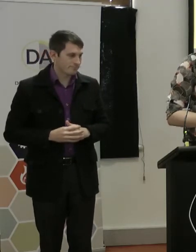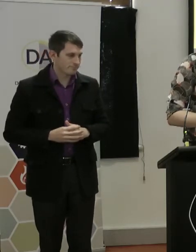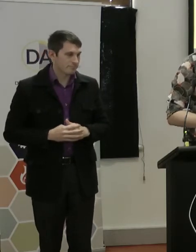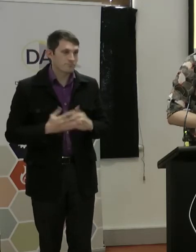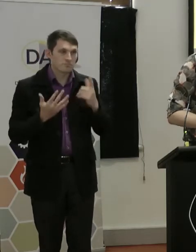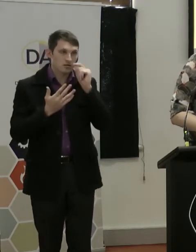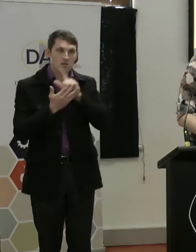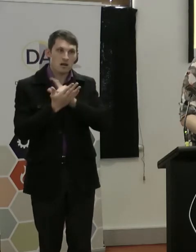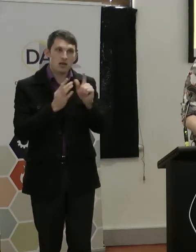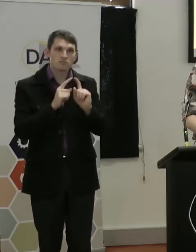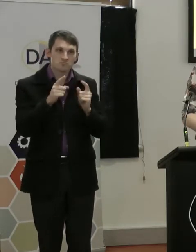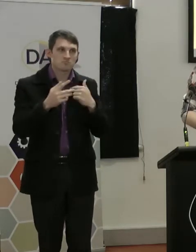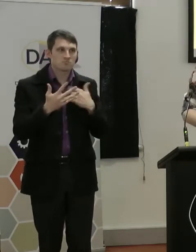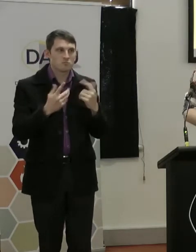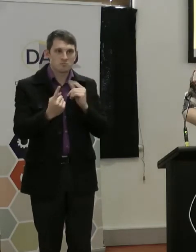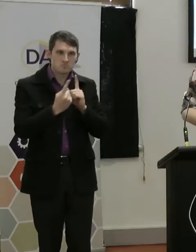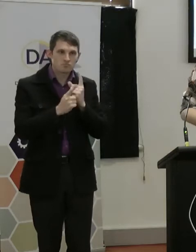you a card.